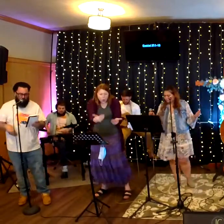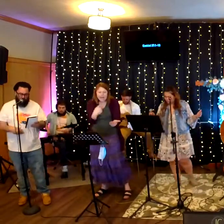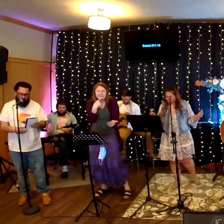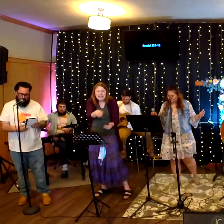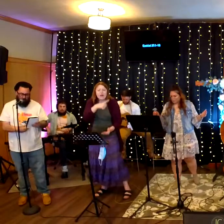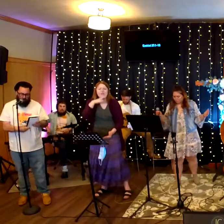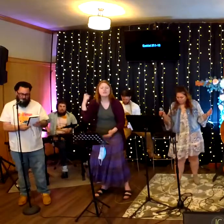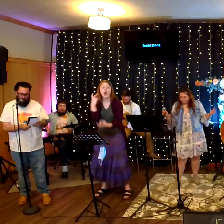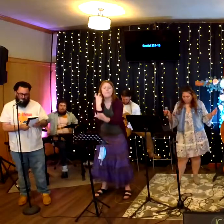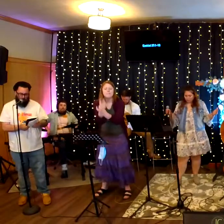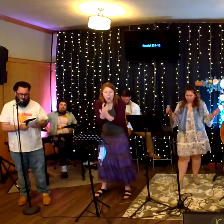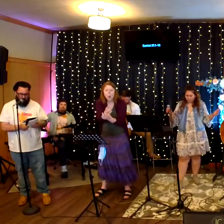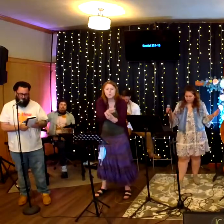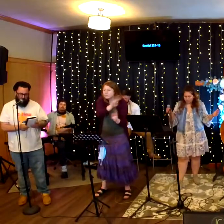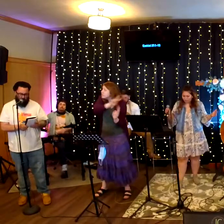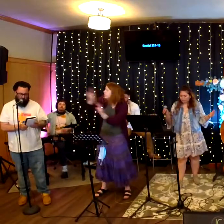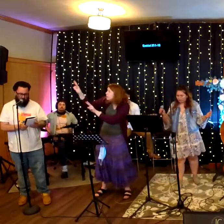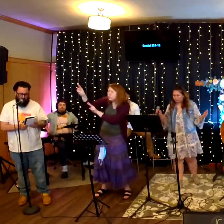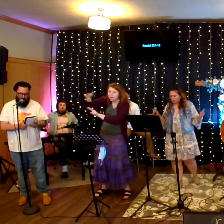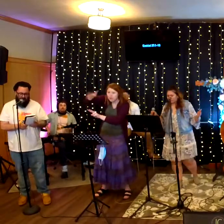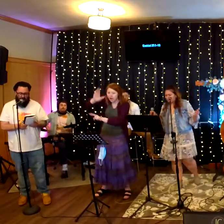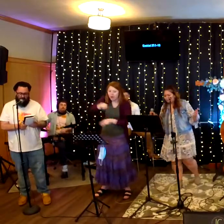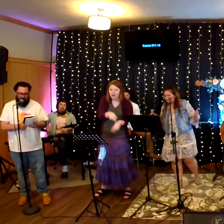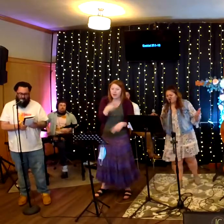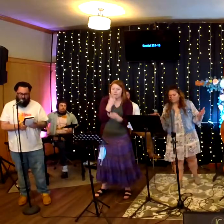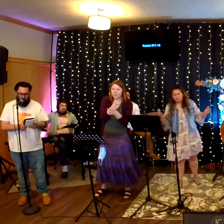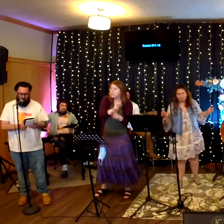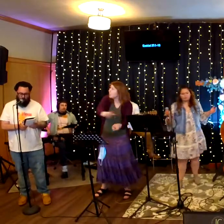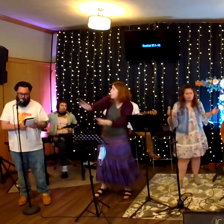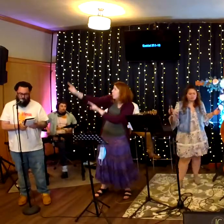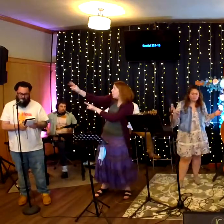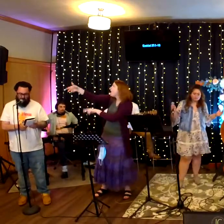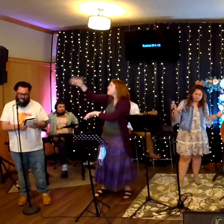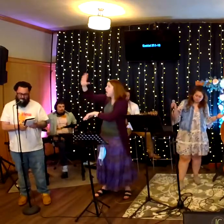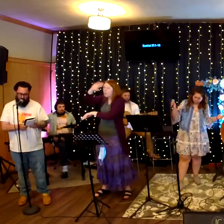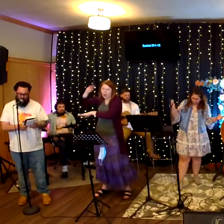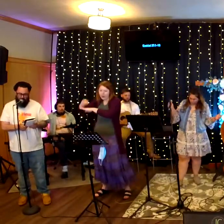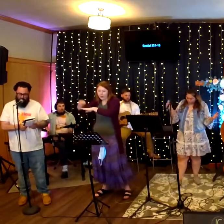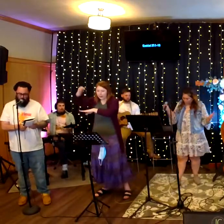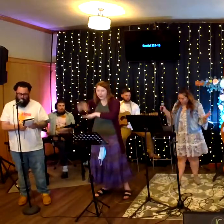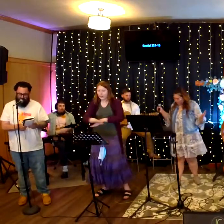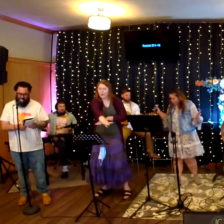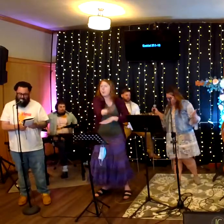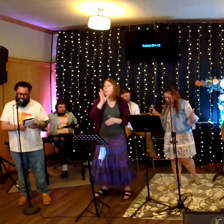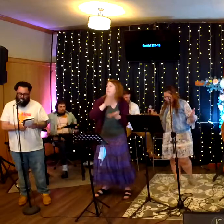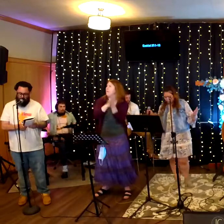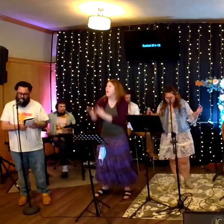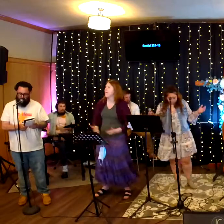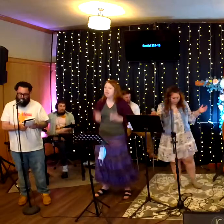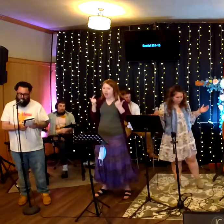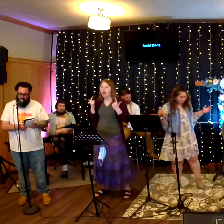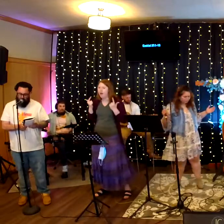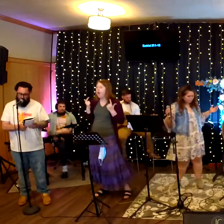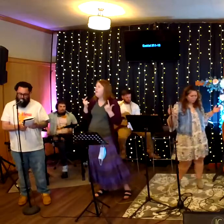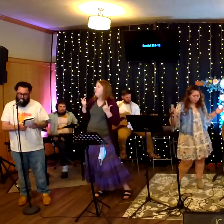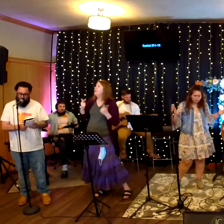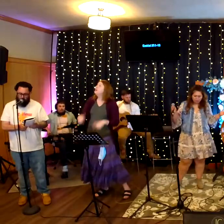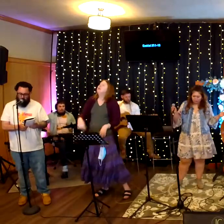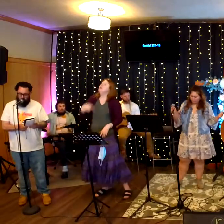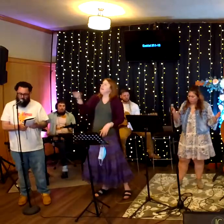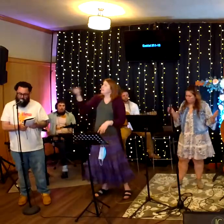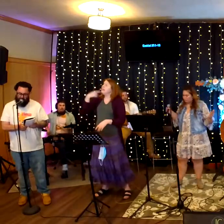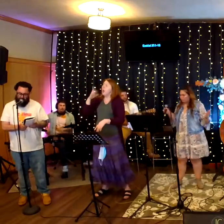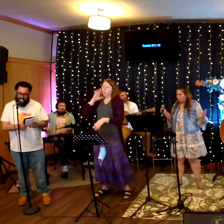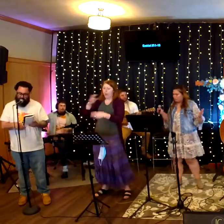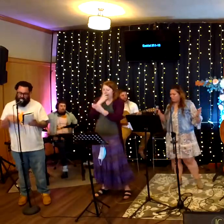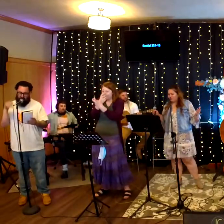dry bones, listen to the words of your Lord. I, God, will put breath into you, and once again you will live. I will wrap your